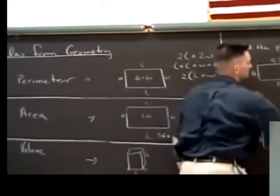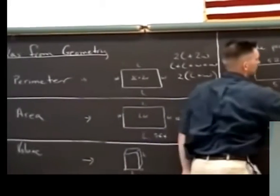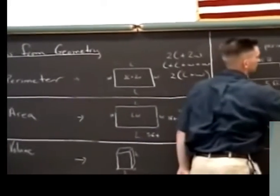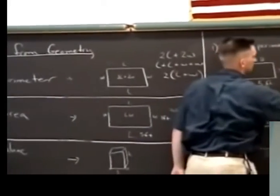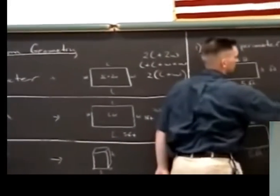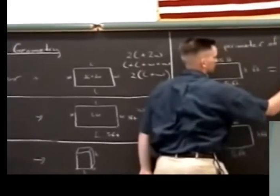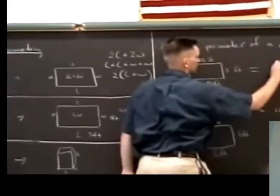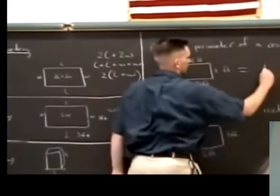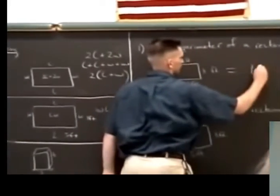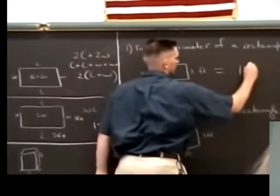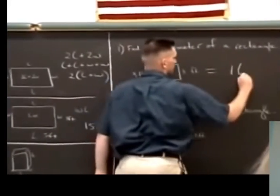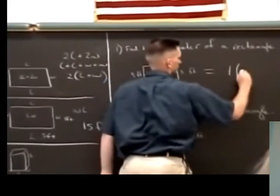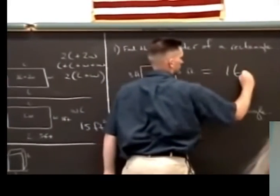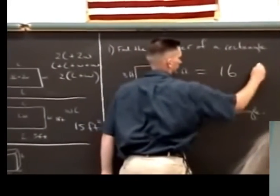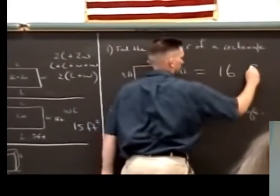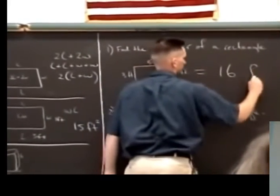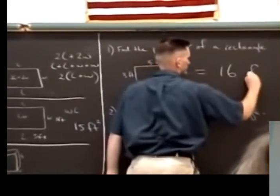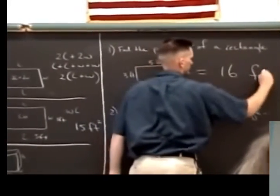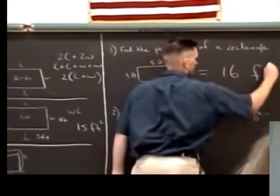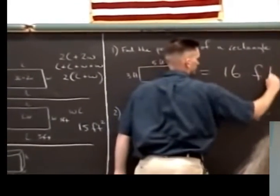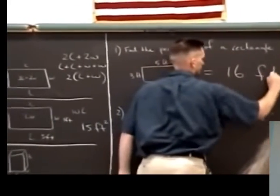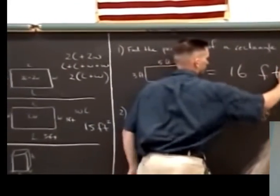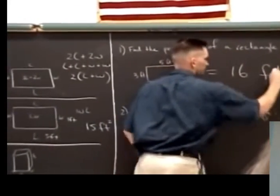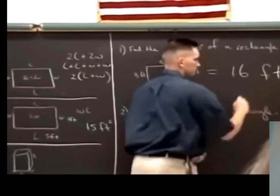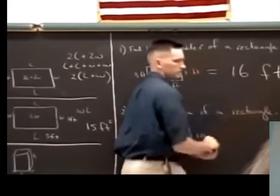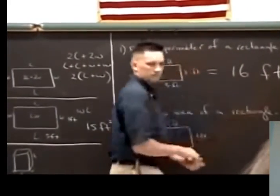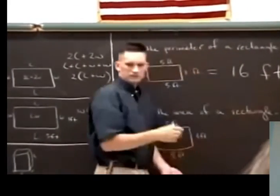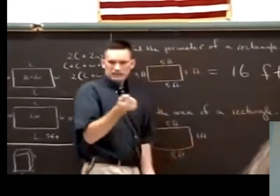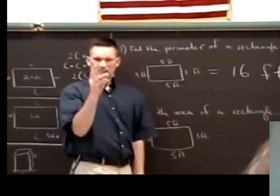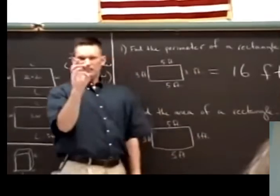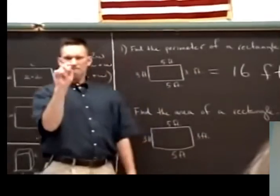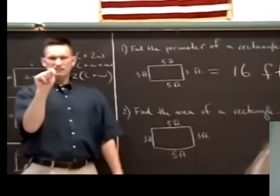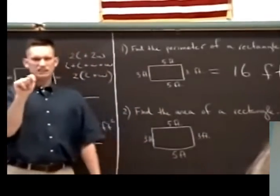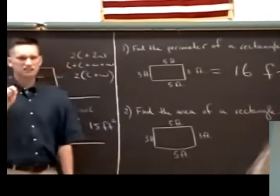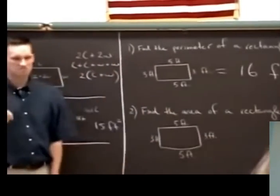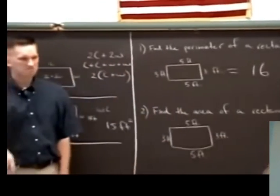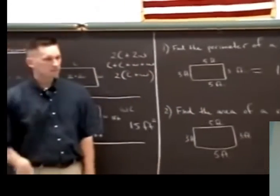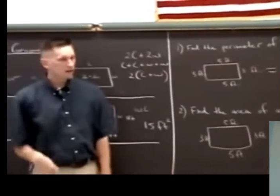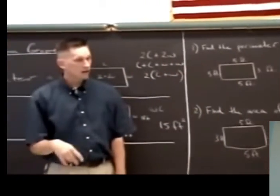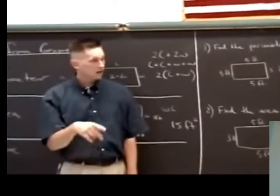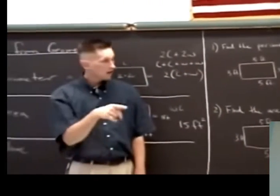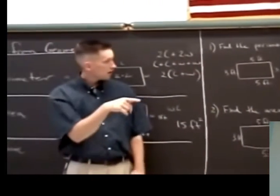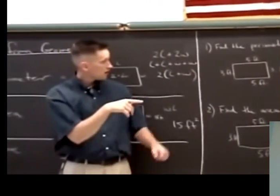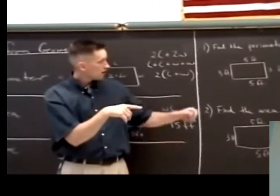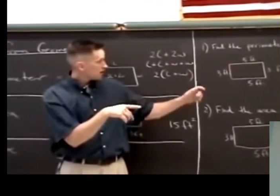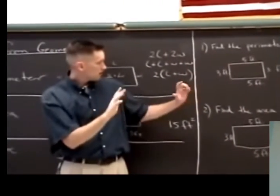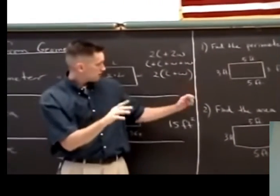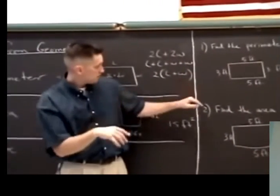problem? 3 plus 3 plus 5 plus 5 equals 16. That's correct.